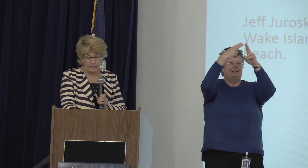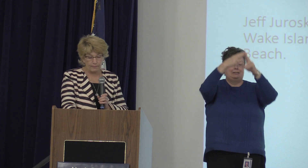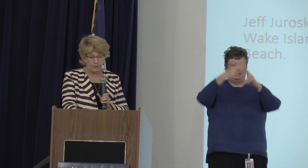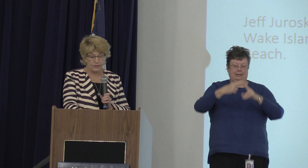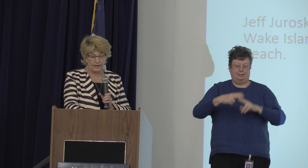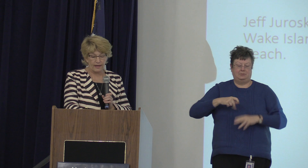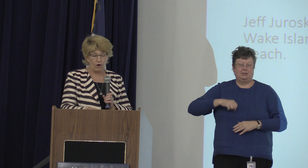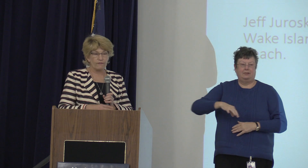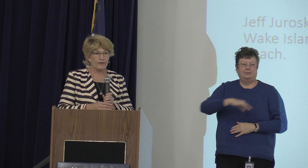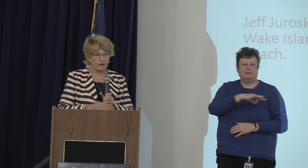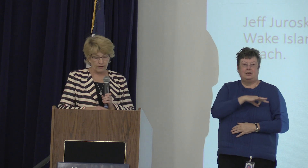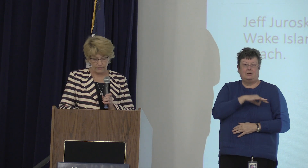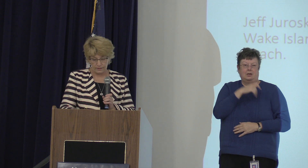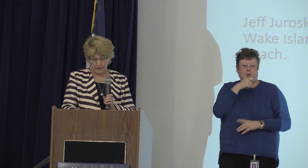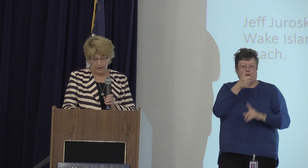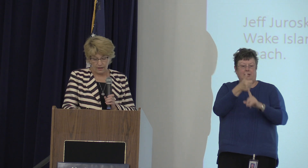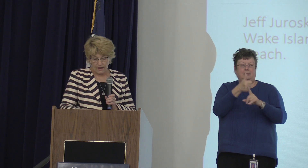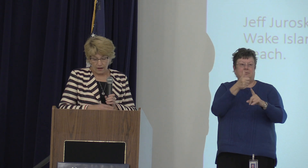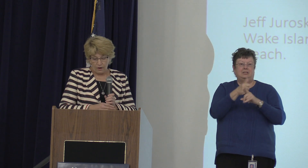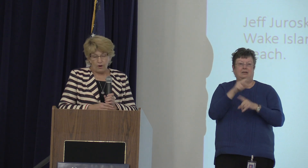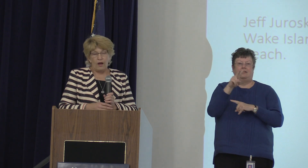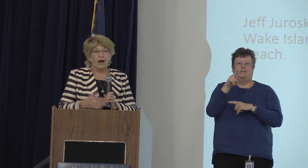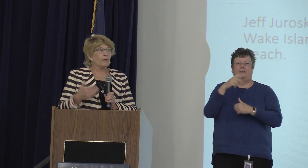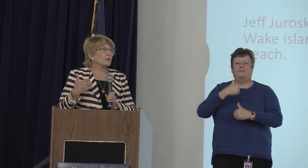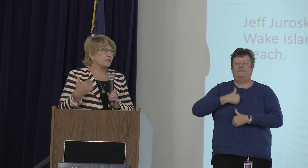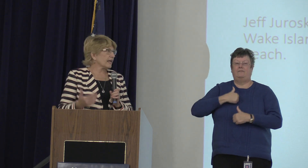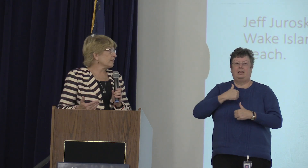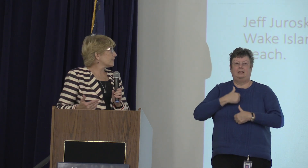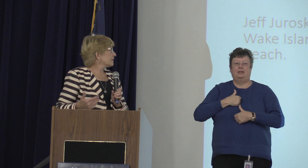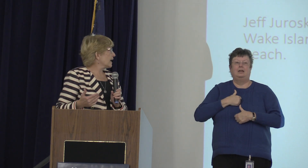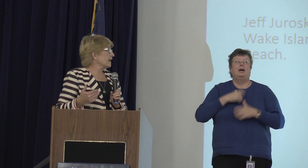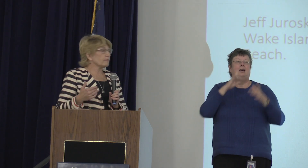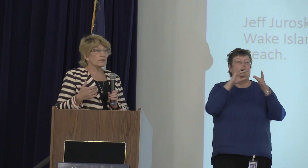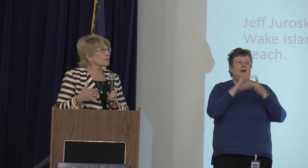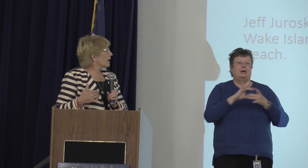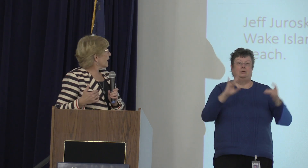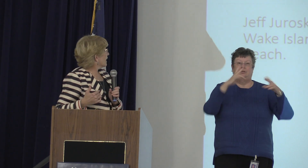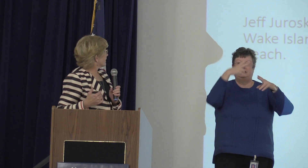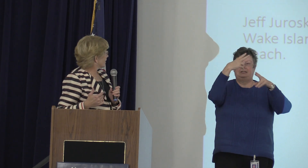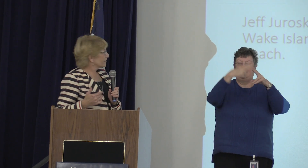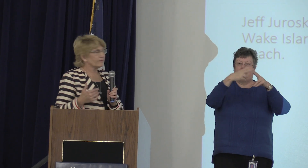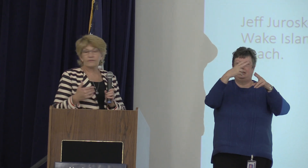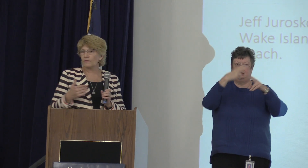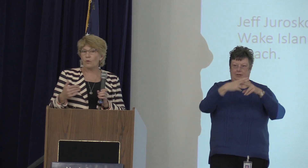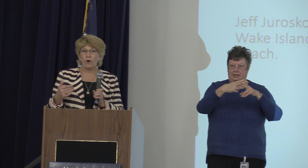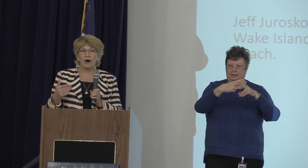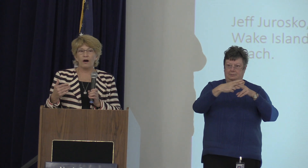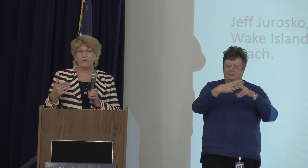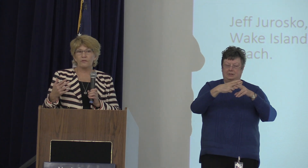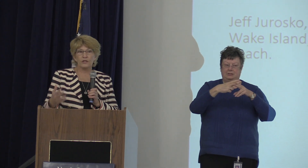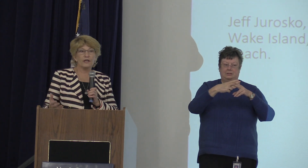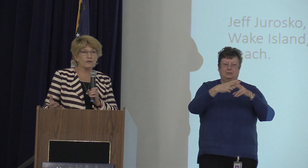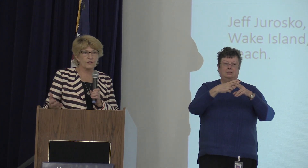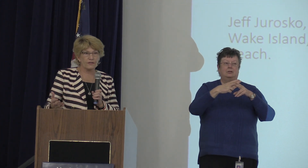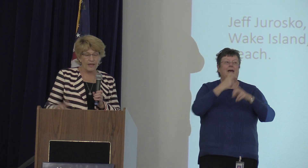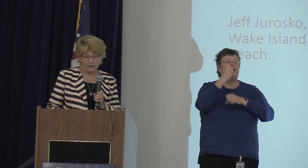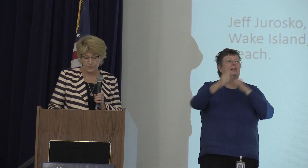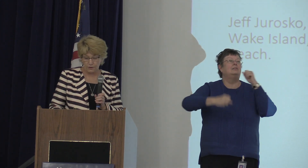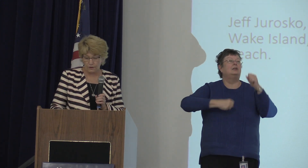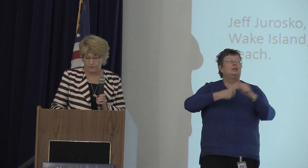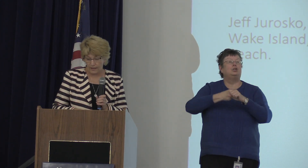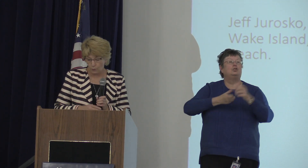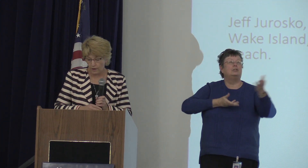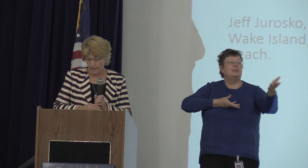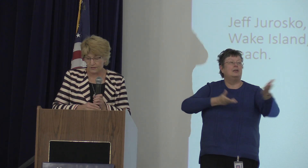I will now read names of staff members that are veterans. I will state their names and the years that